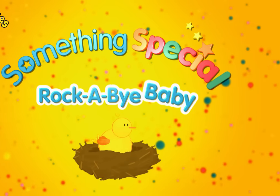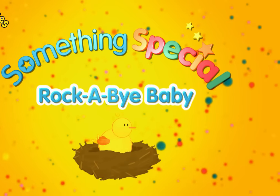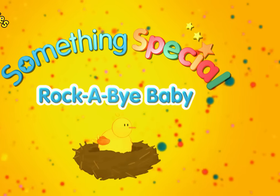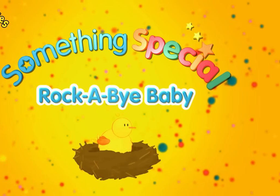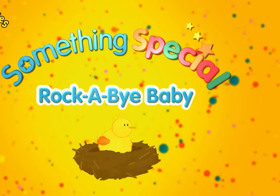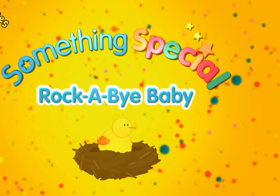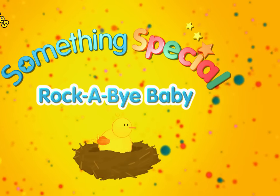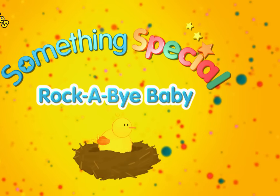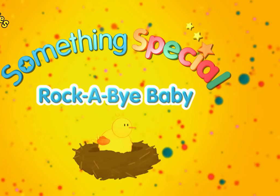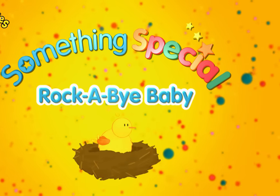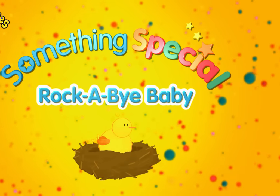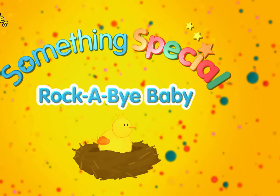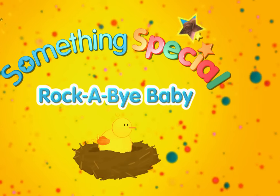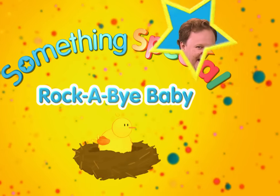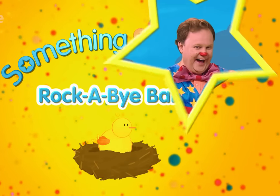Rock-a-bye baby.